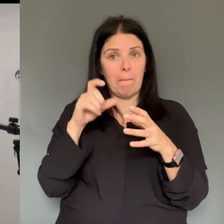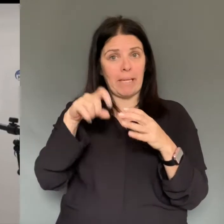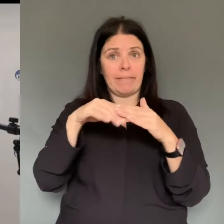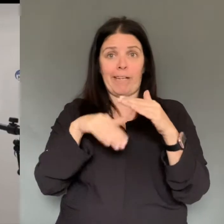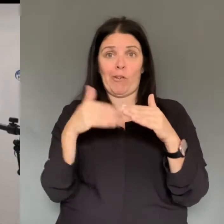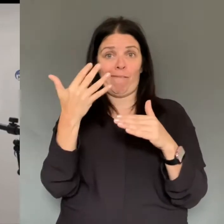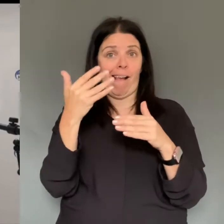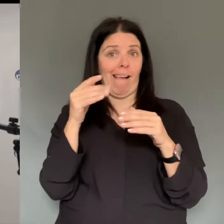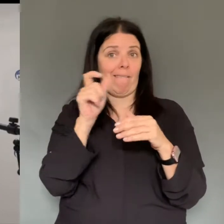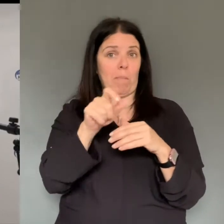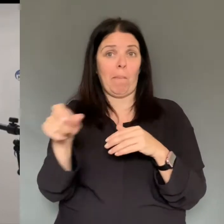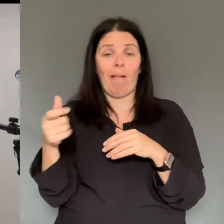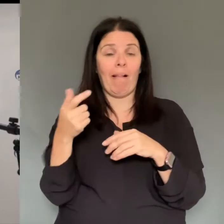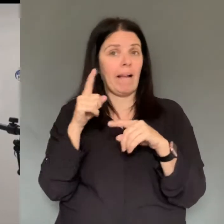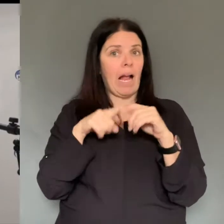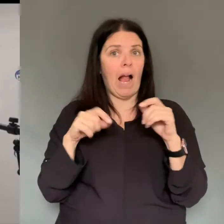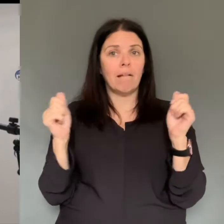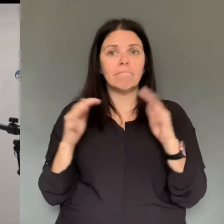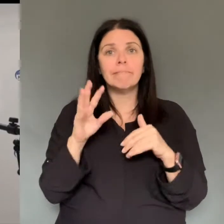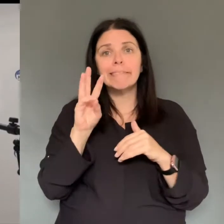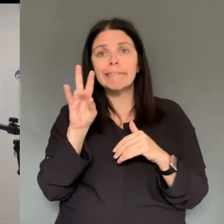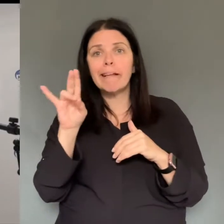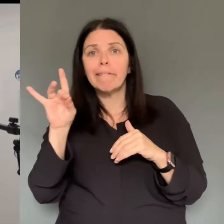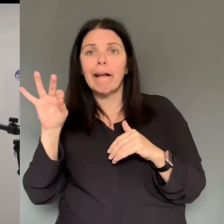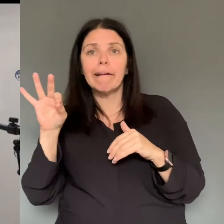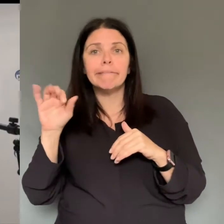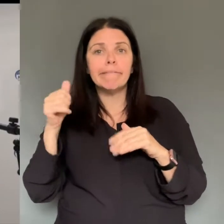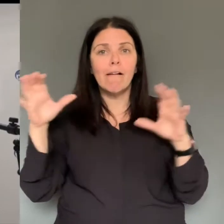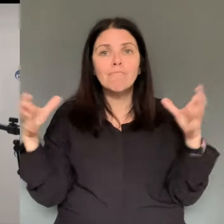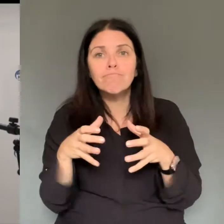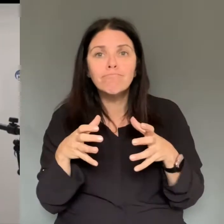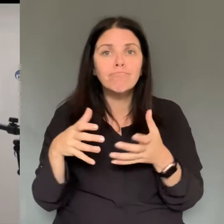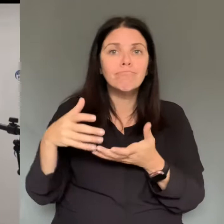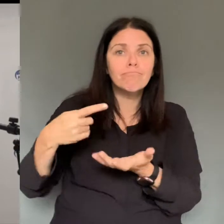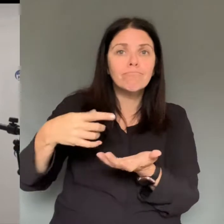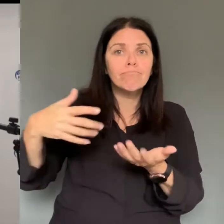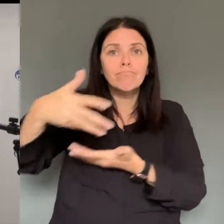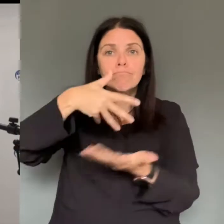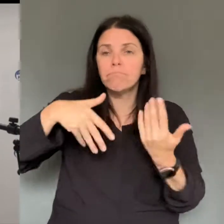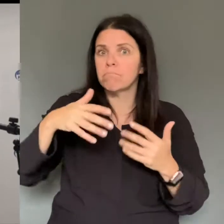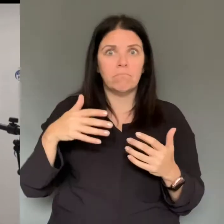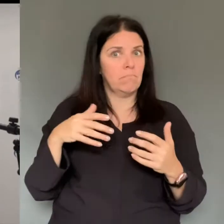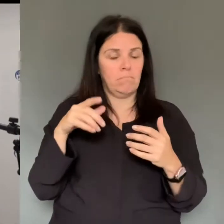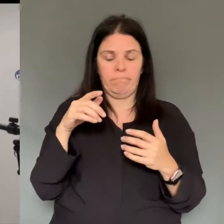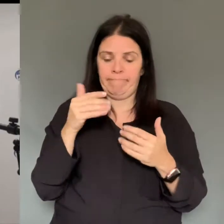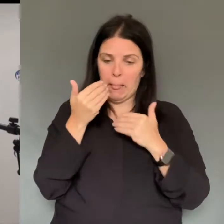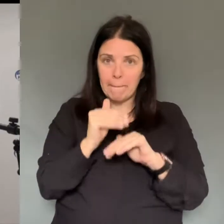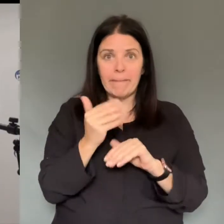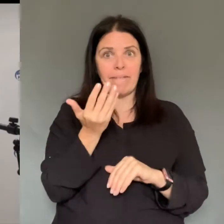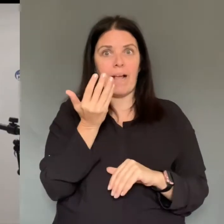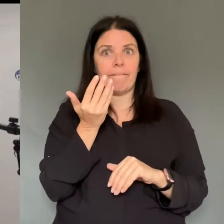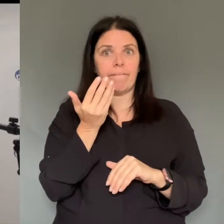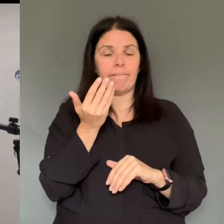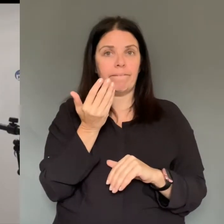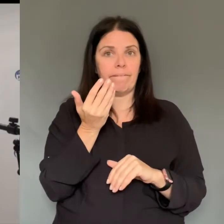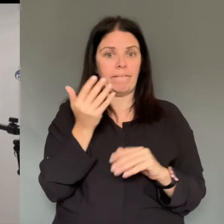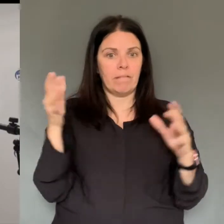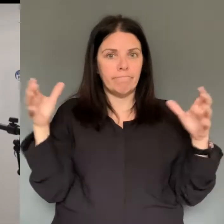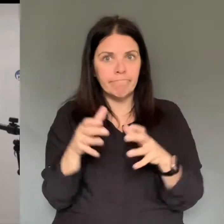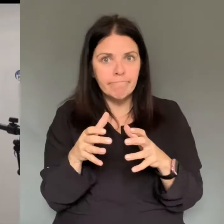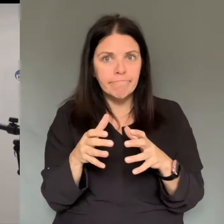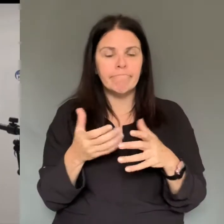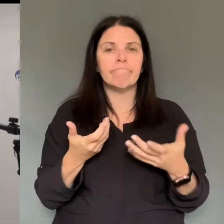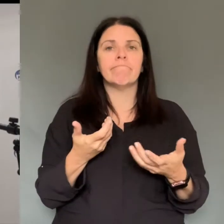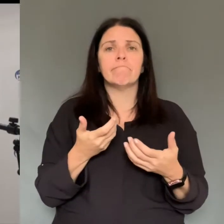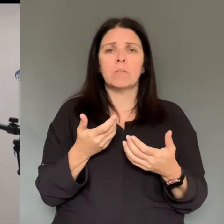increase in number of COVID cases. So we are hoping that all of these measures should help us in getting through this quickly. But this week